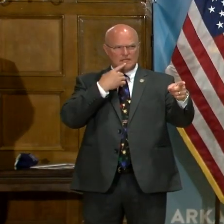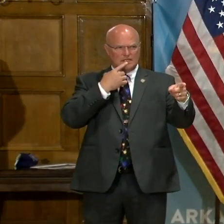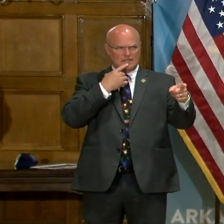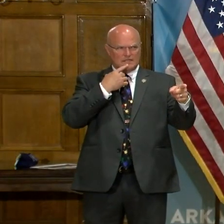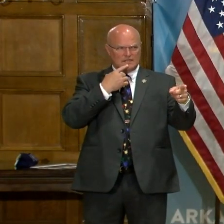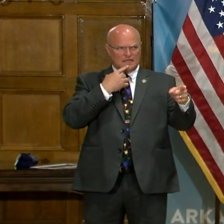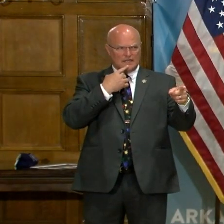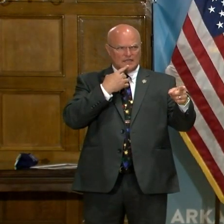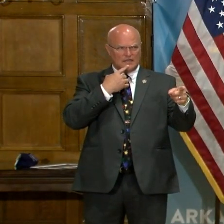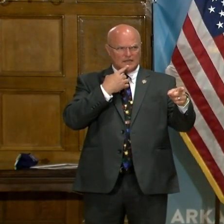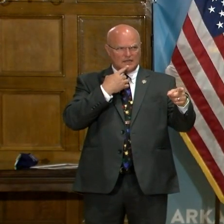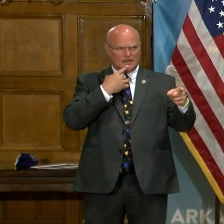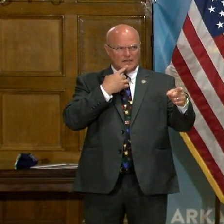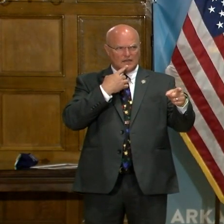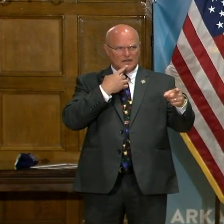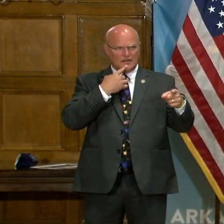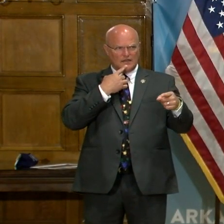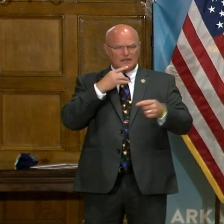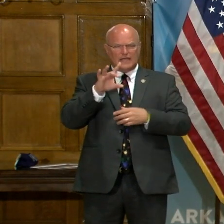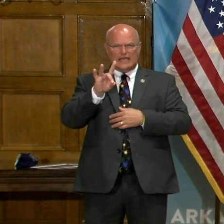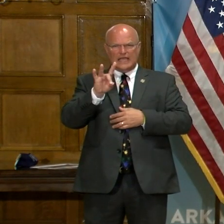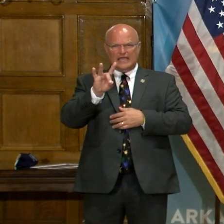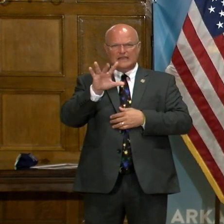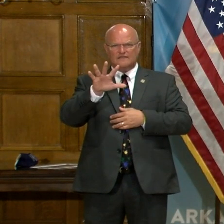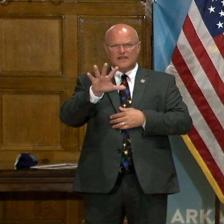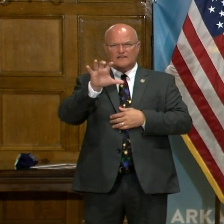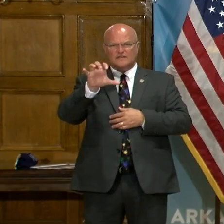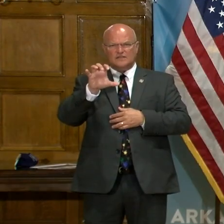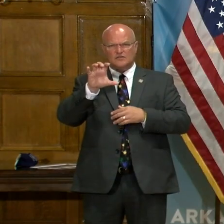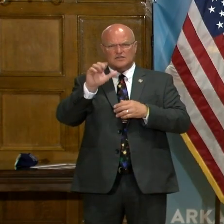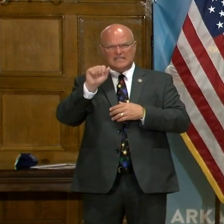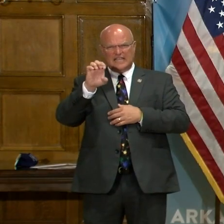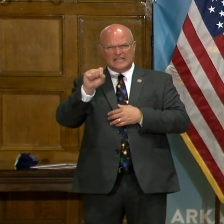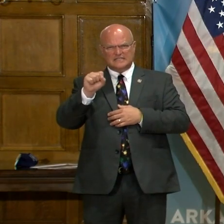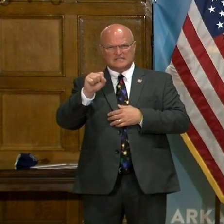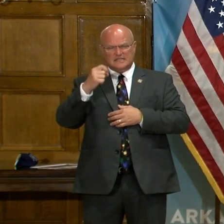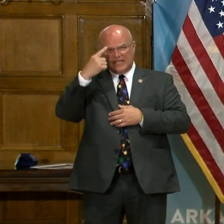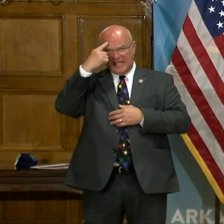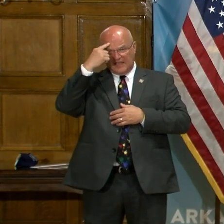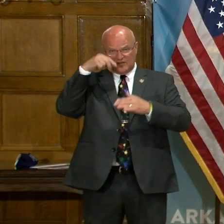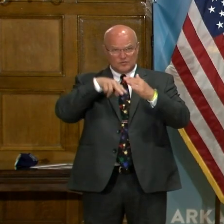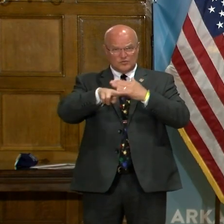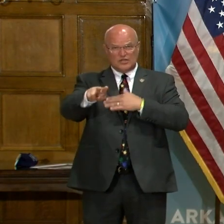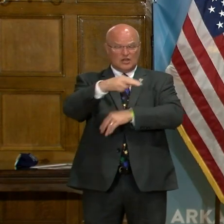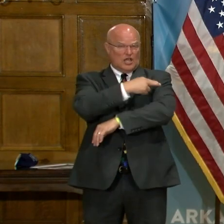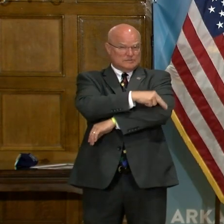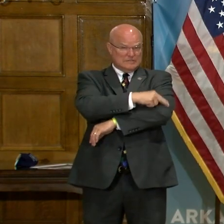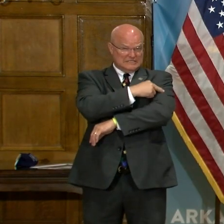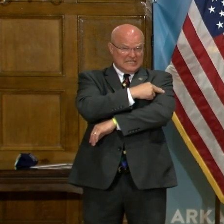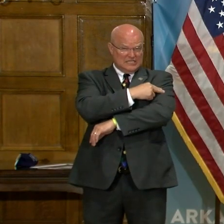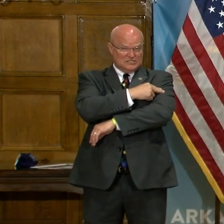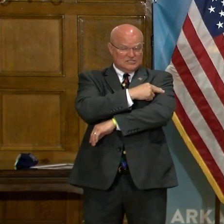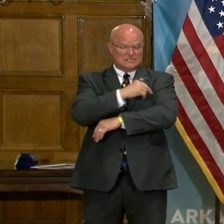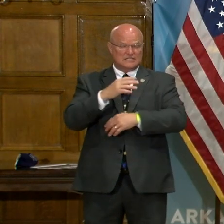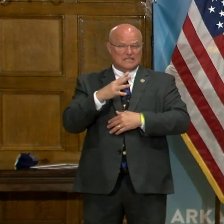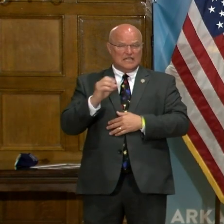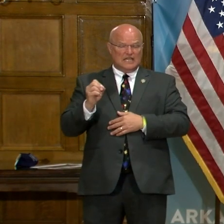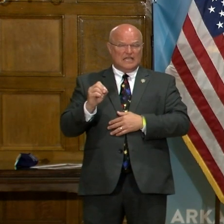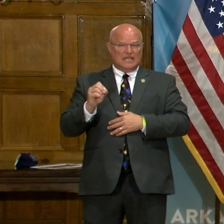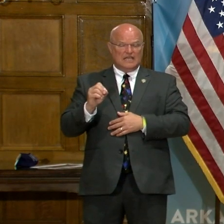think, us getting to 8,500 cases. Do you also have a projection on hospitalizations,